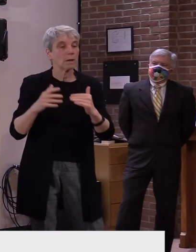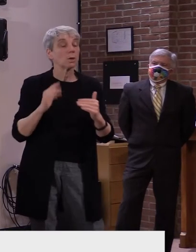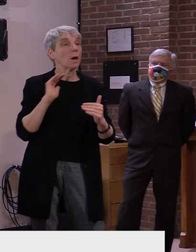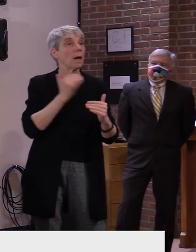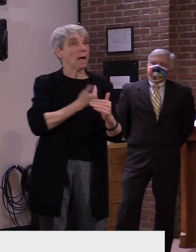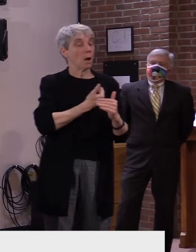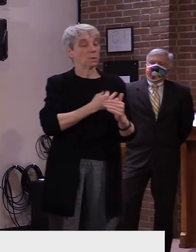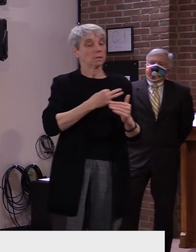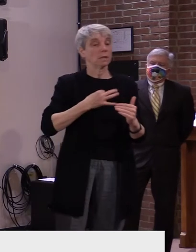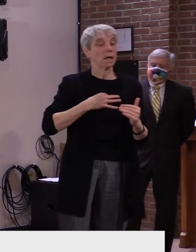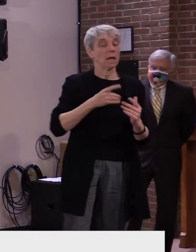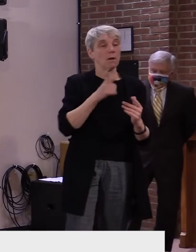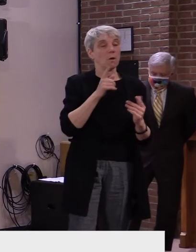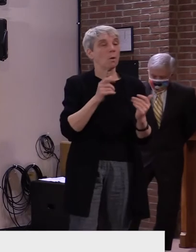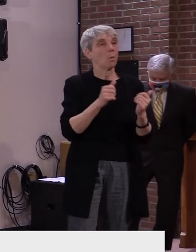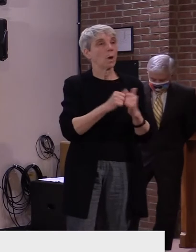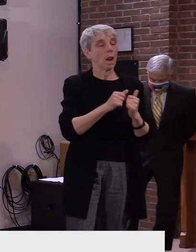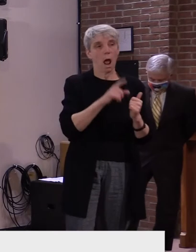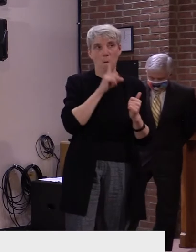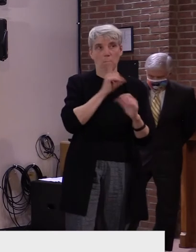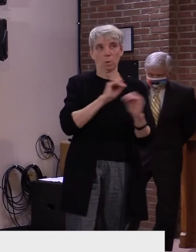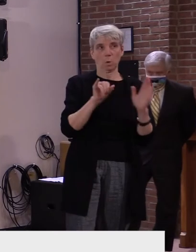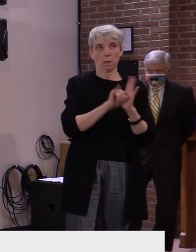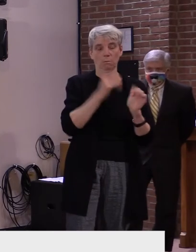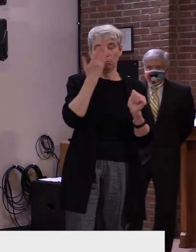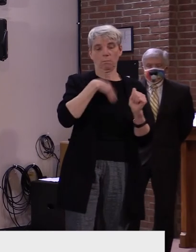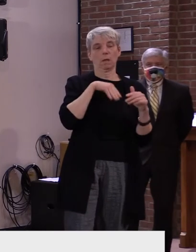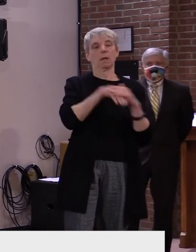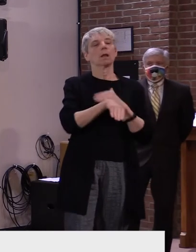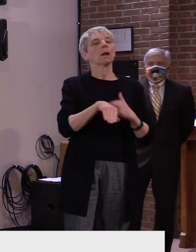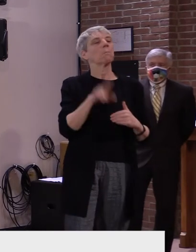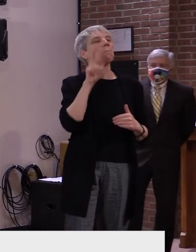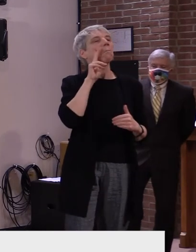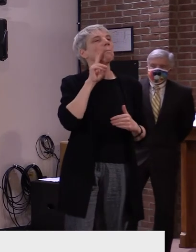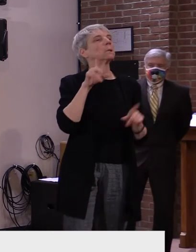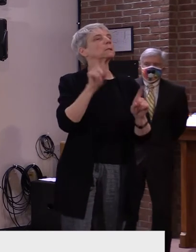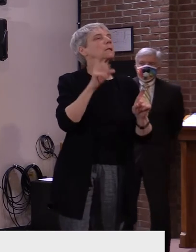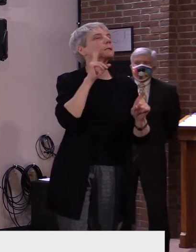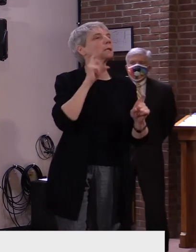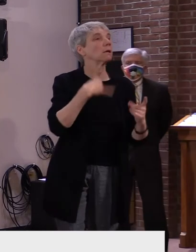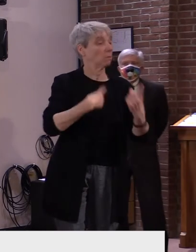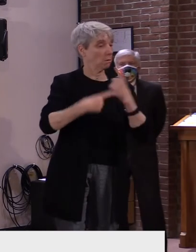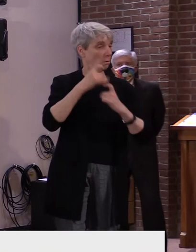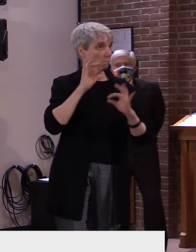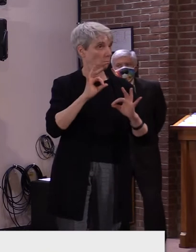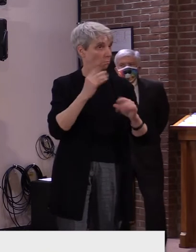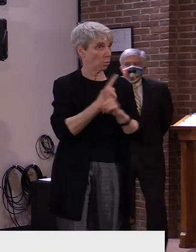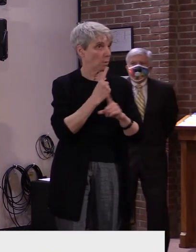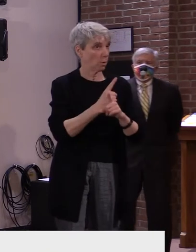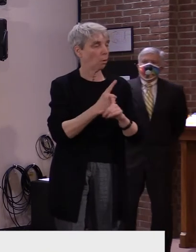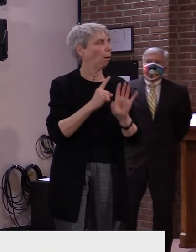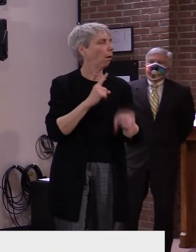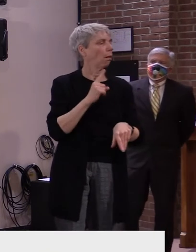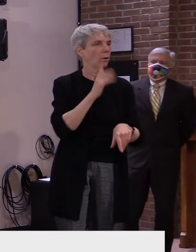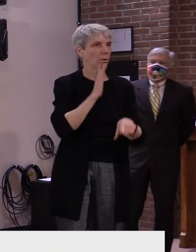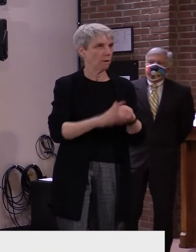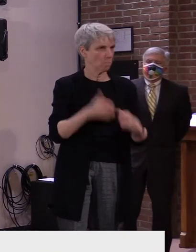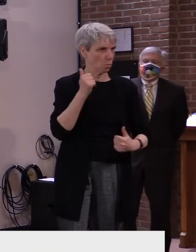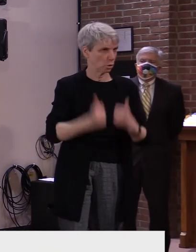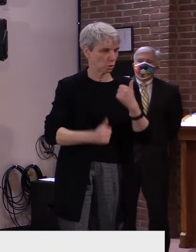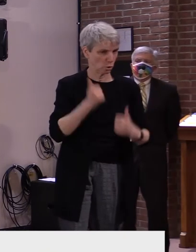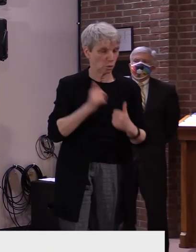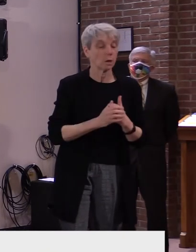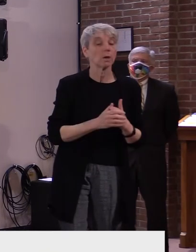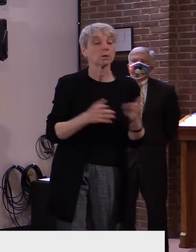compliance statewide additionally as a side note starting next week law enforcement beginning with state law enforcement